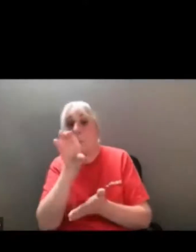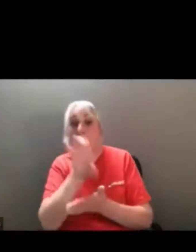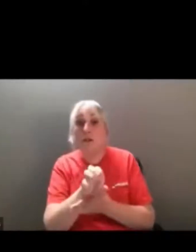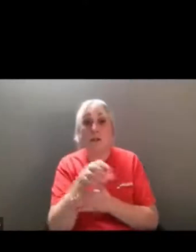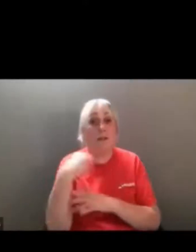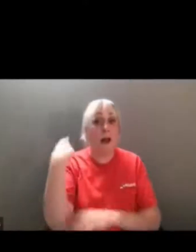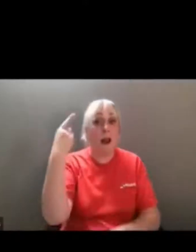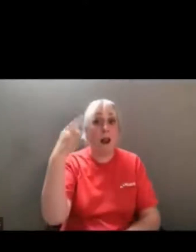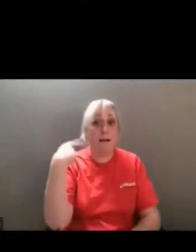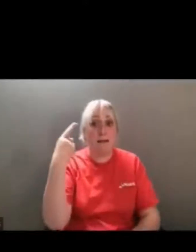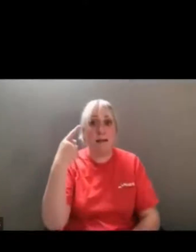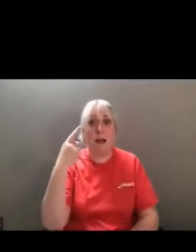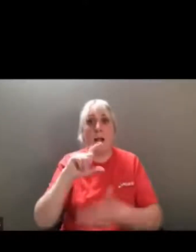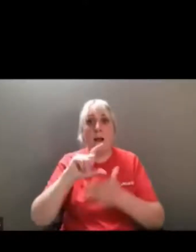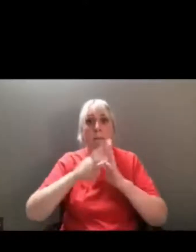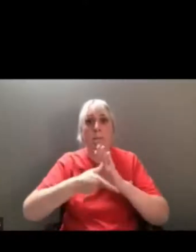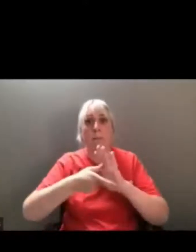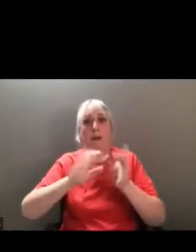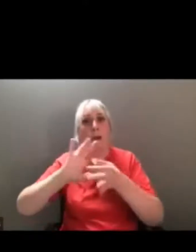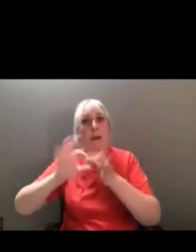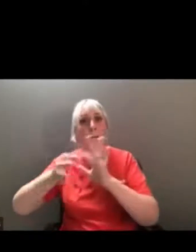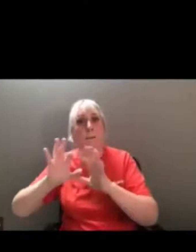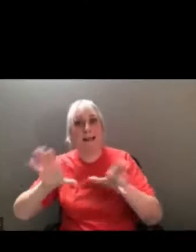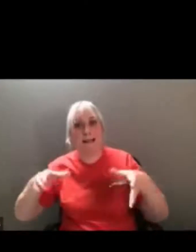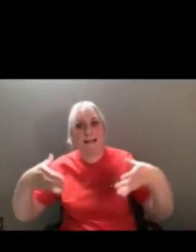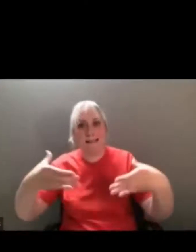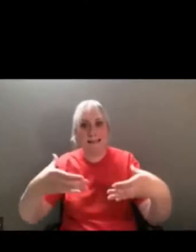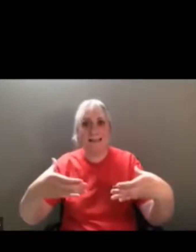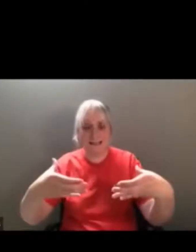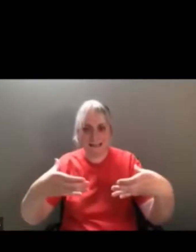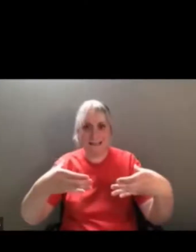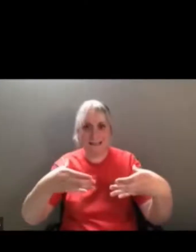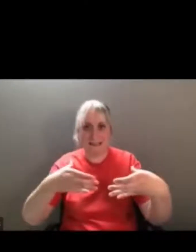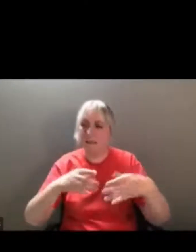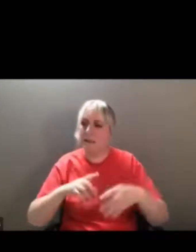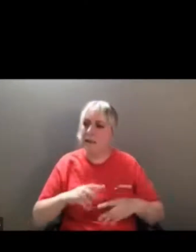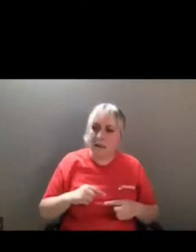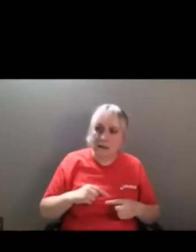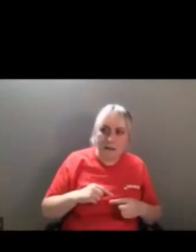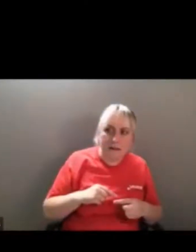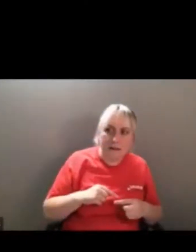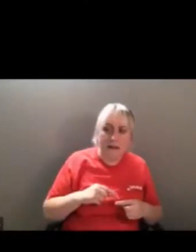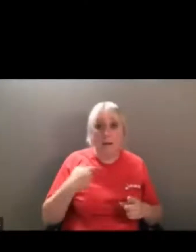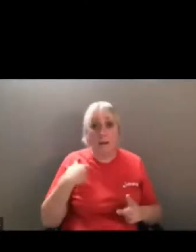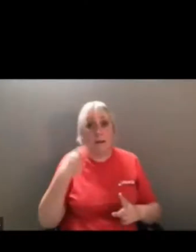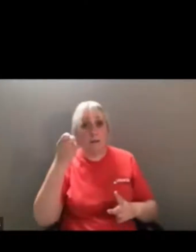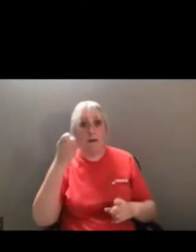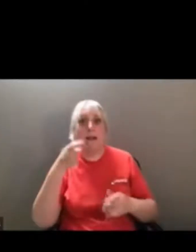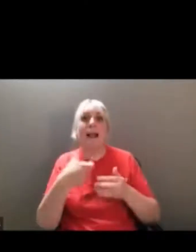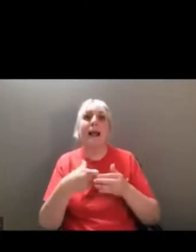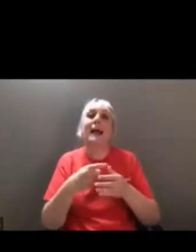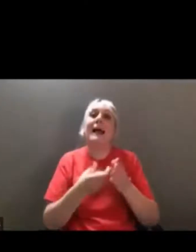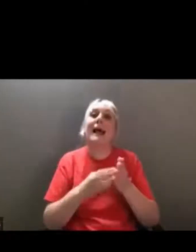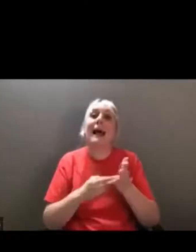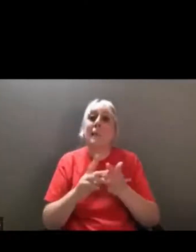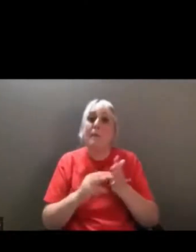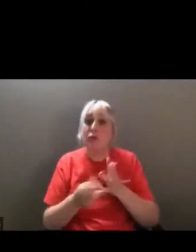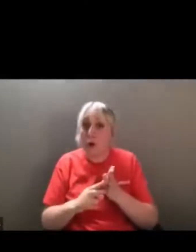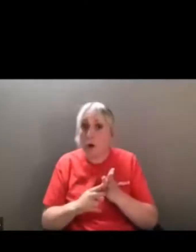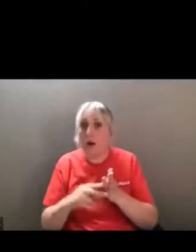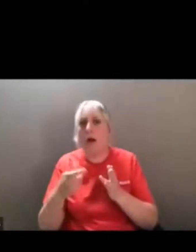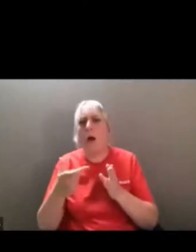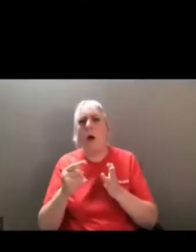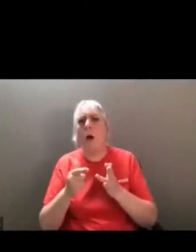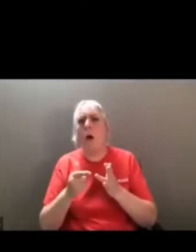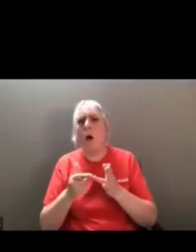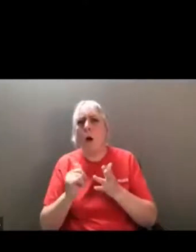handed campaigners a golden opportunity. We knew we'd done our job when Cameron and Osborne were greeted by booing crowds as